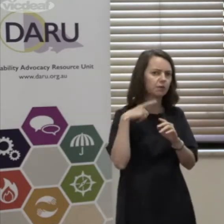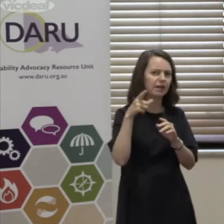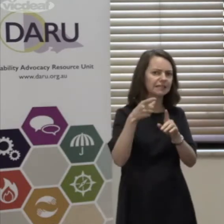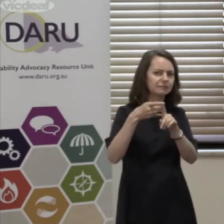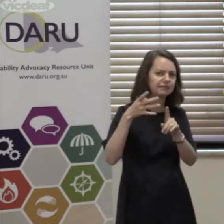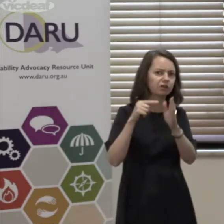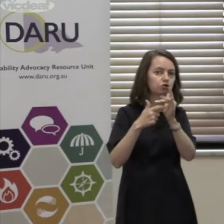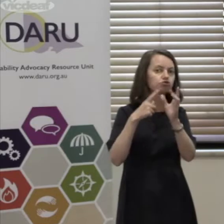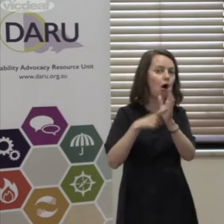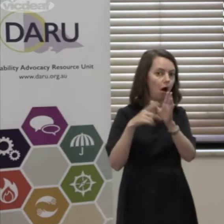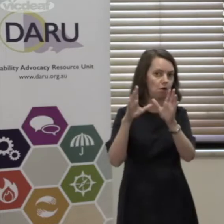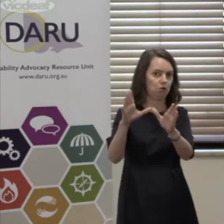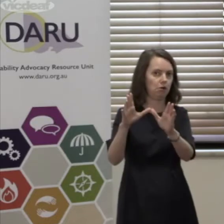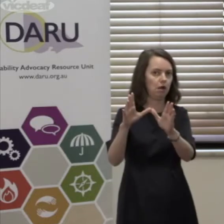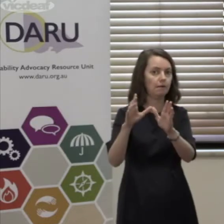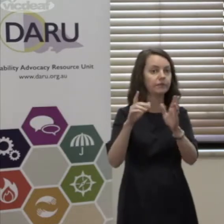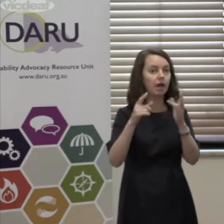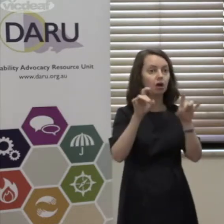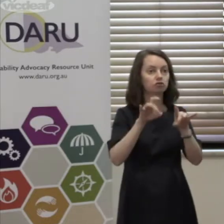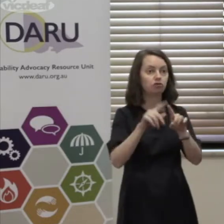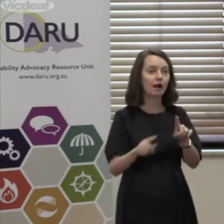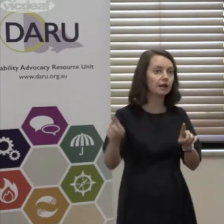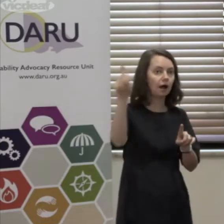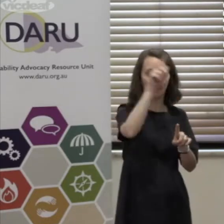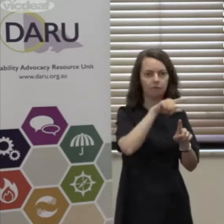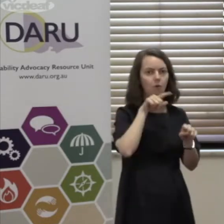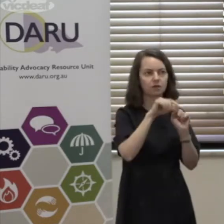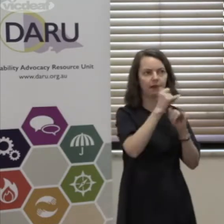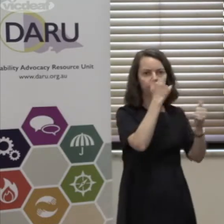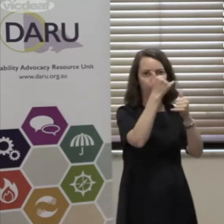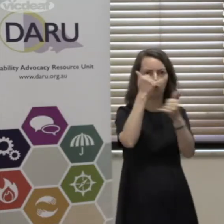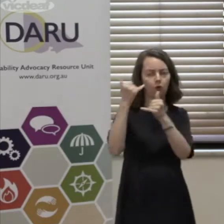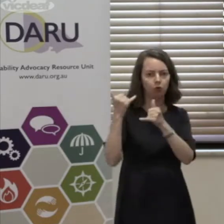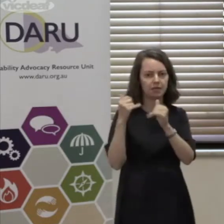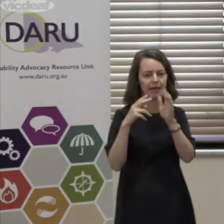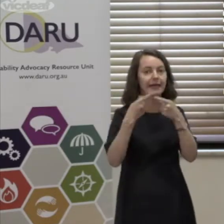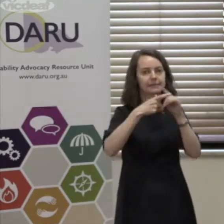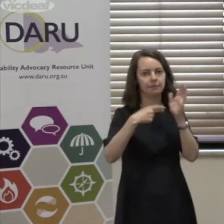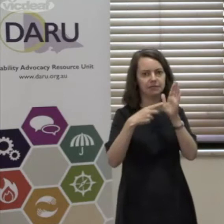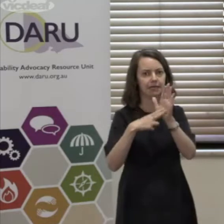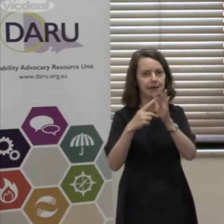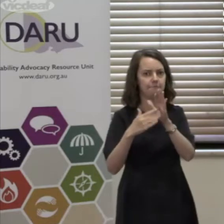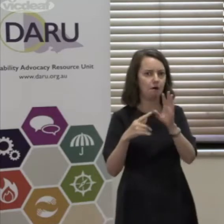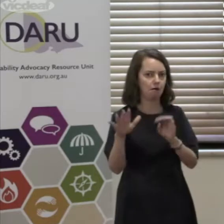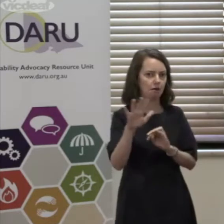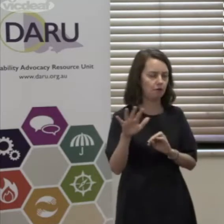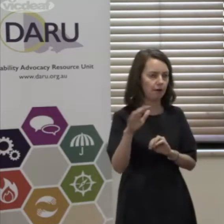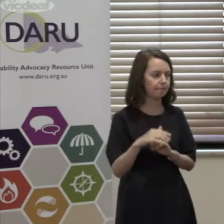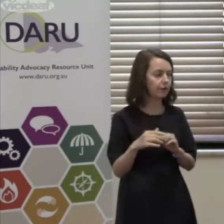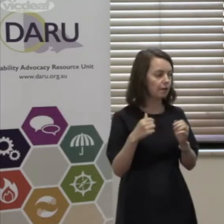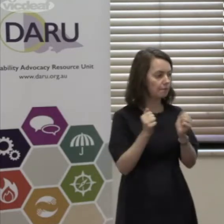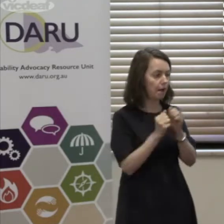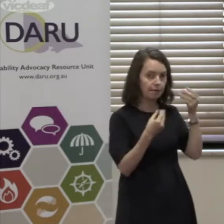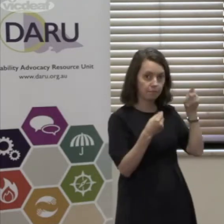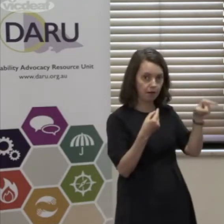trial. That's not what's going to happen in the rest of the state or the country. So I have in my hand a hard copy of a thing